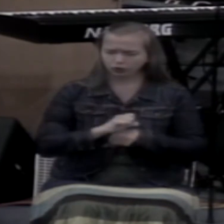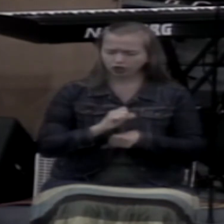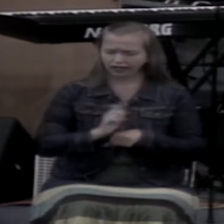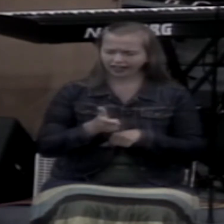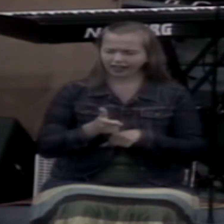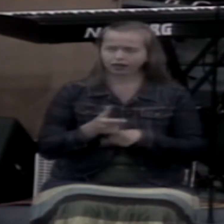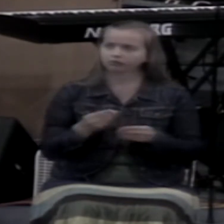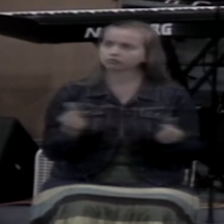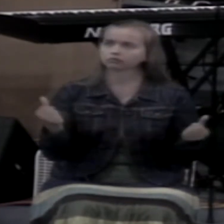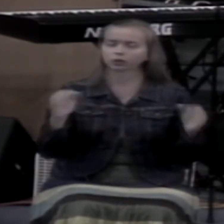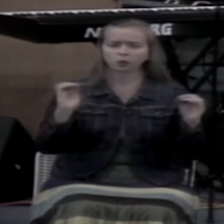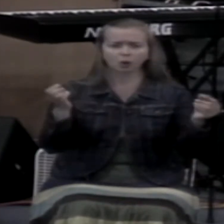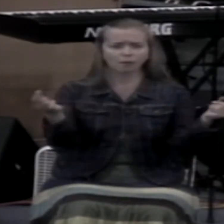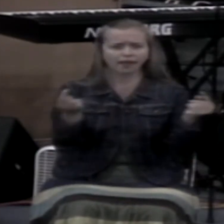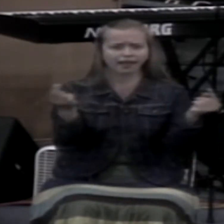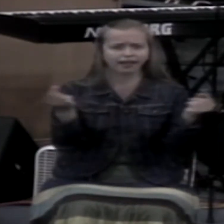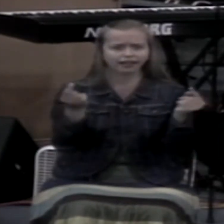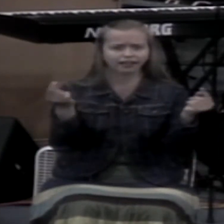So,